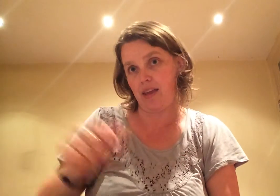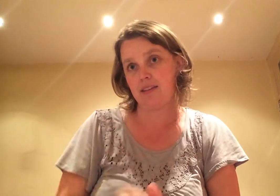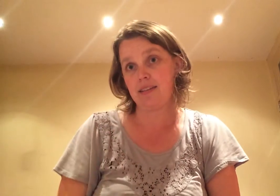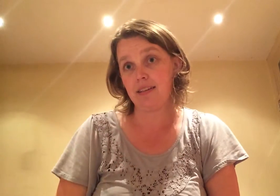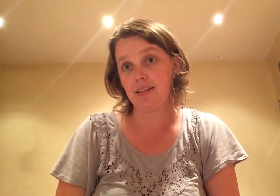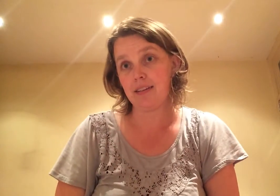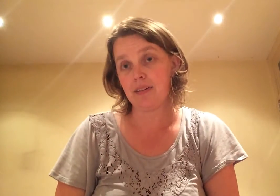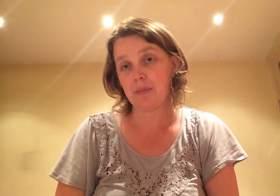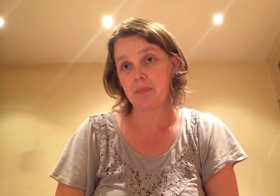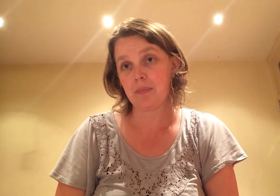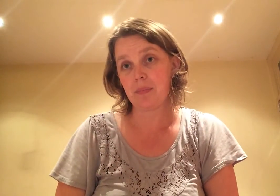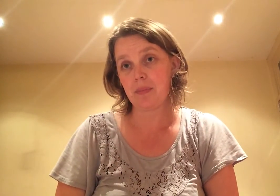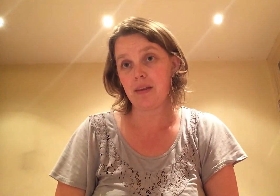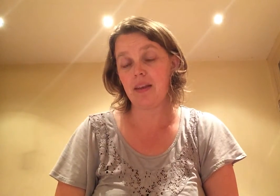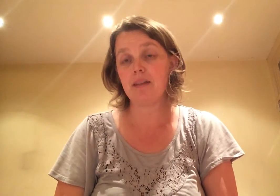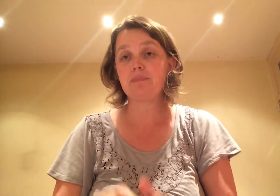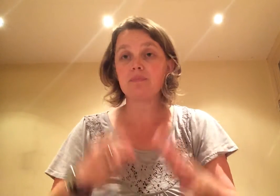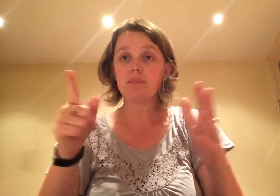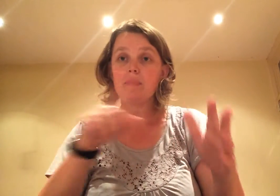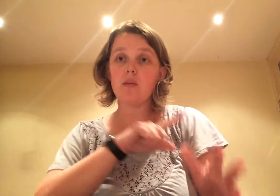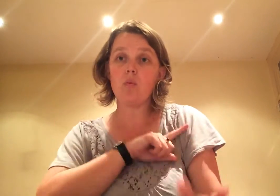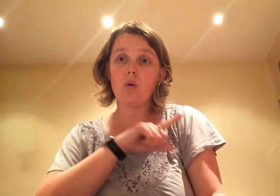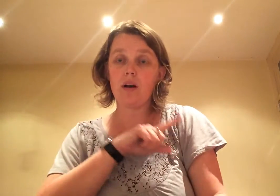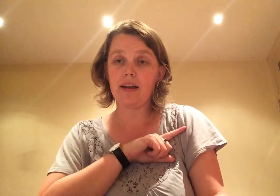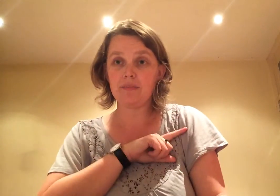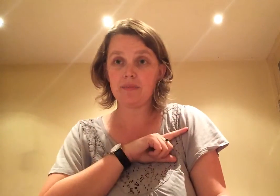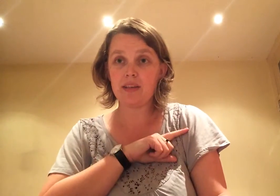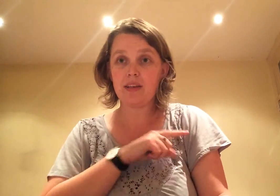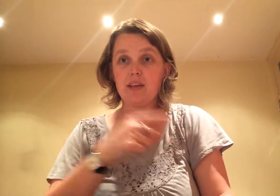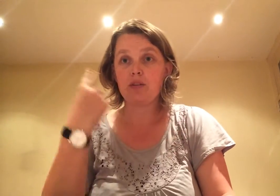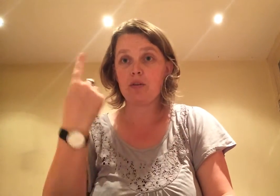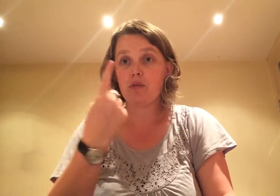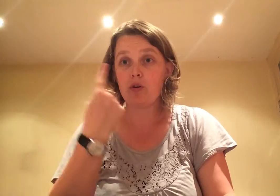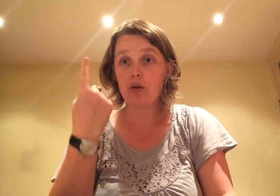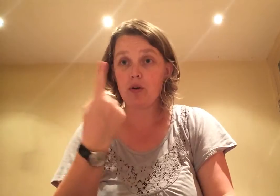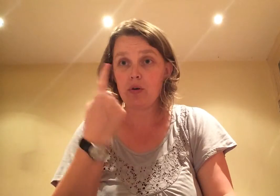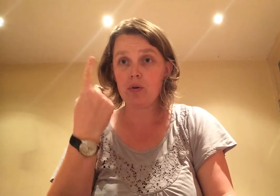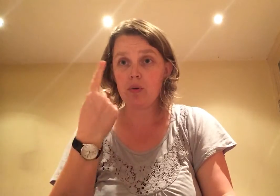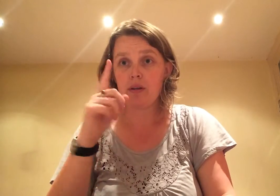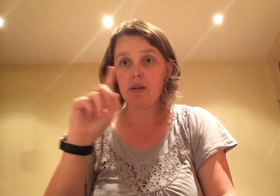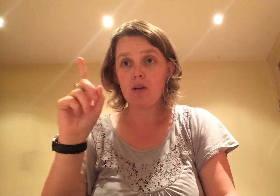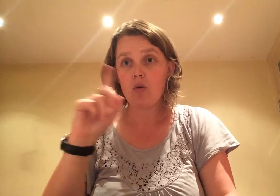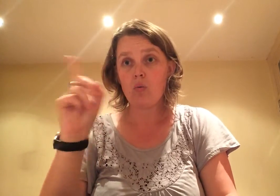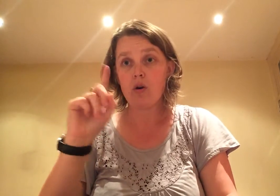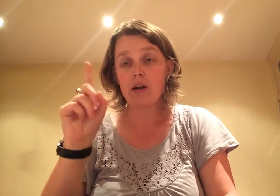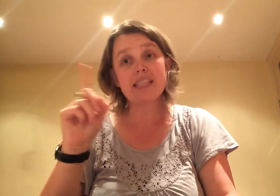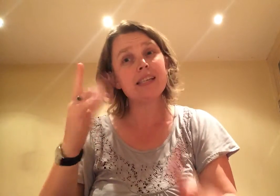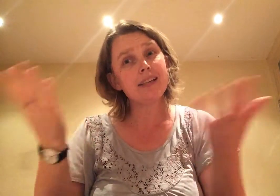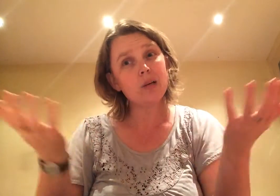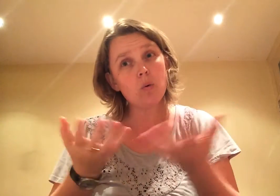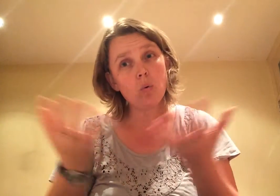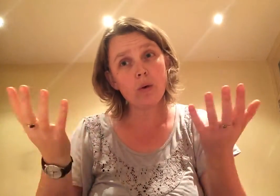that? Okay, why? So they've got who, what,